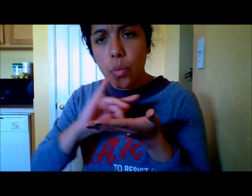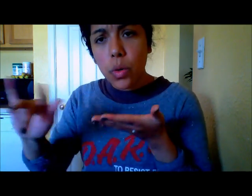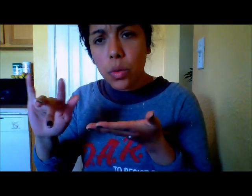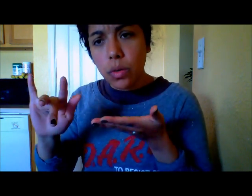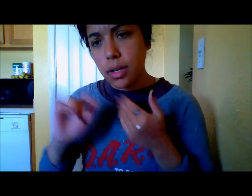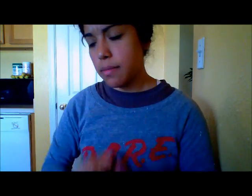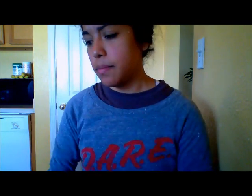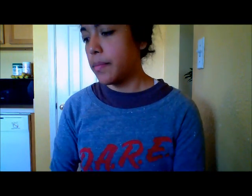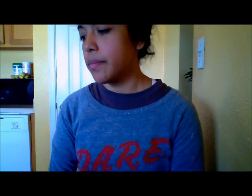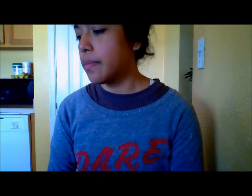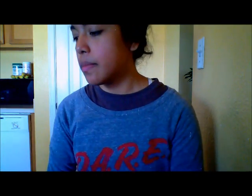rude,